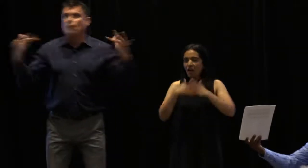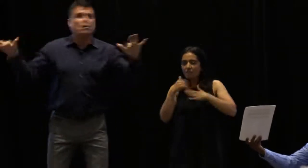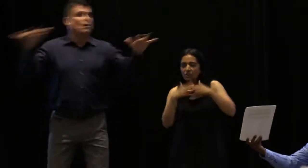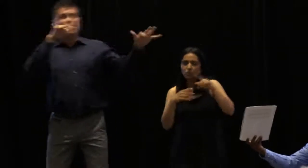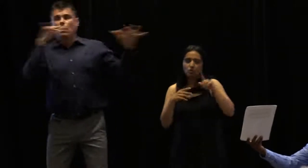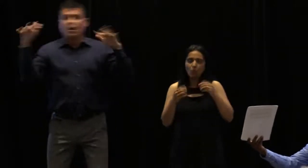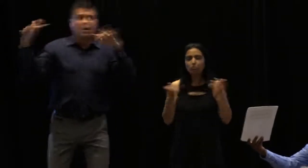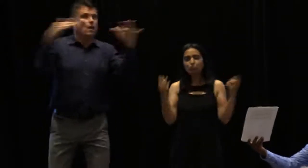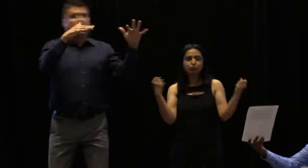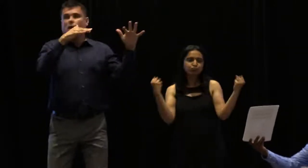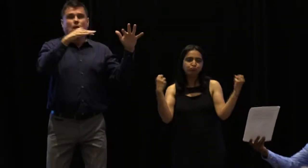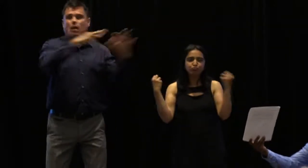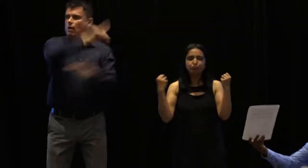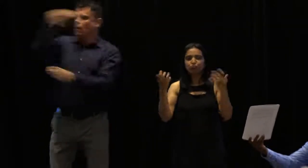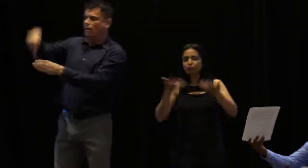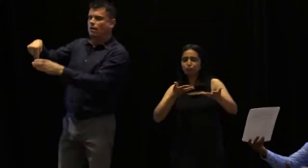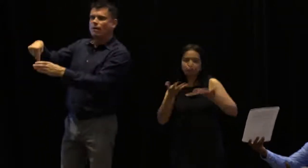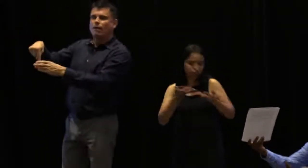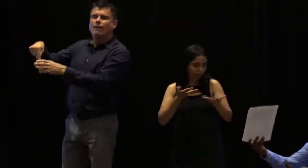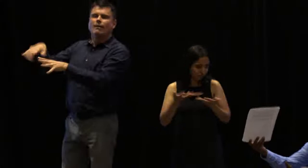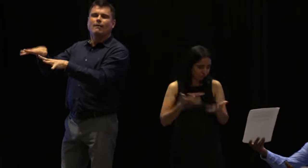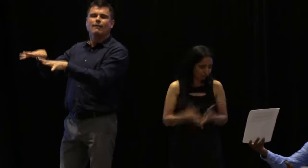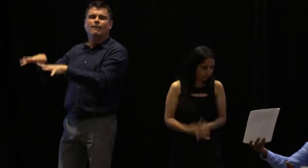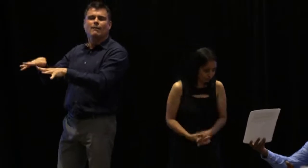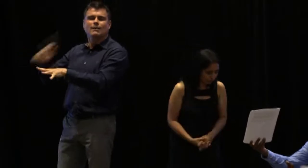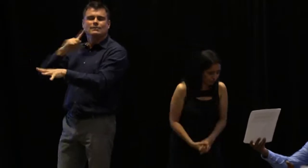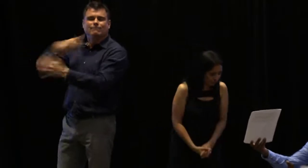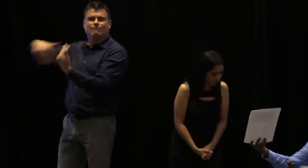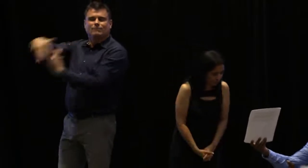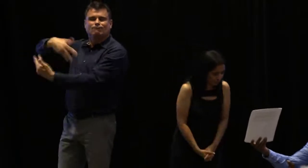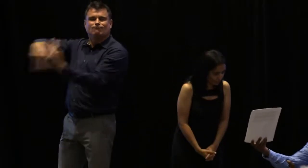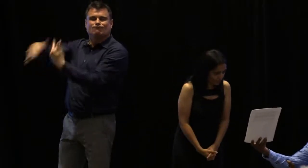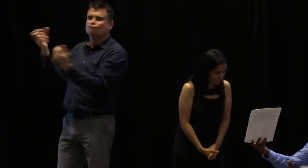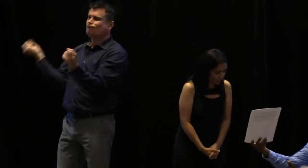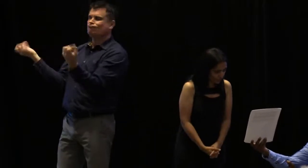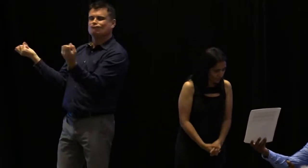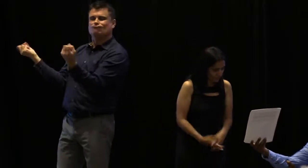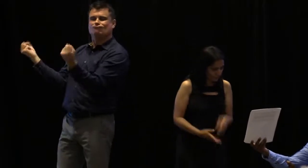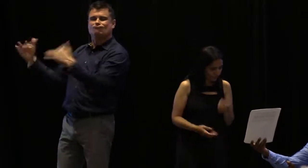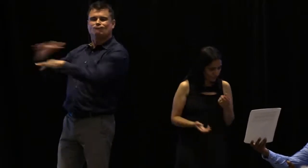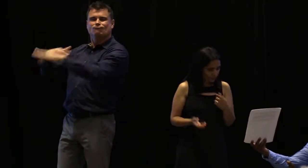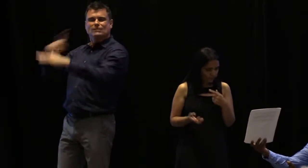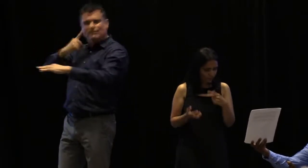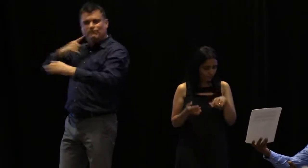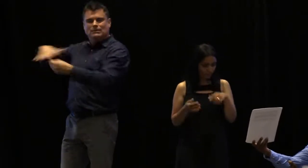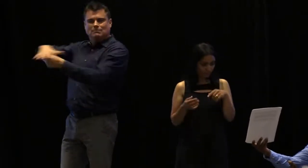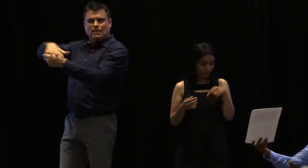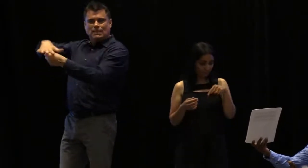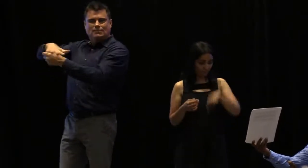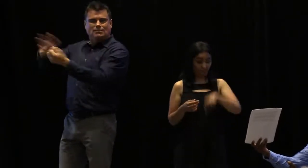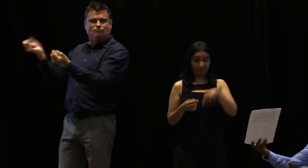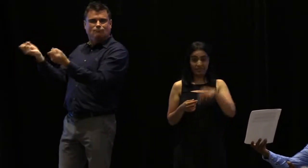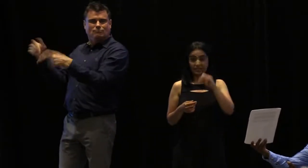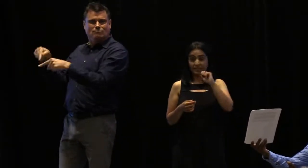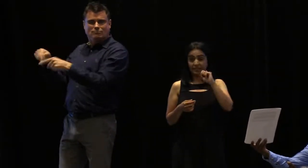And just to create a deaf space, somewhere that is ASL friendly, signing centric.